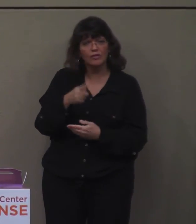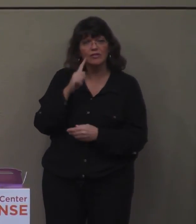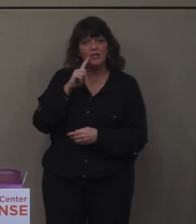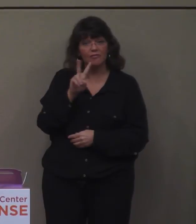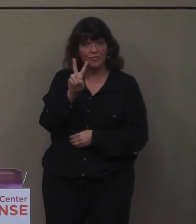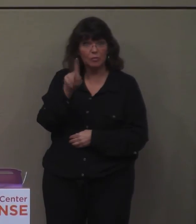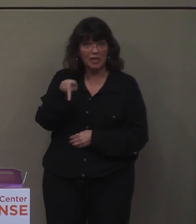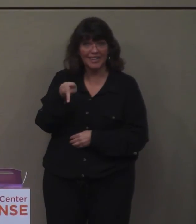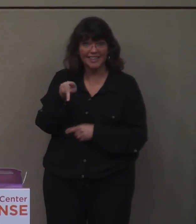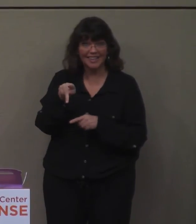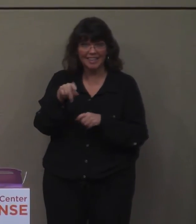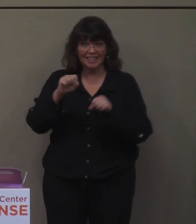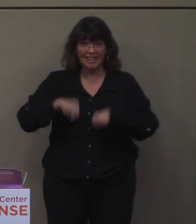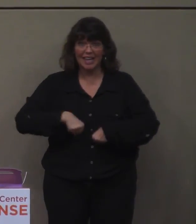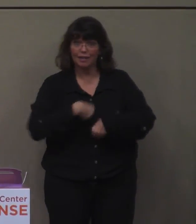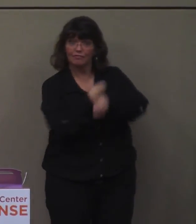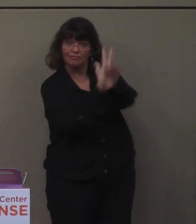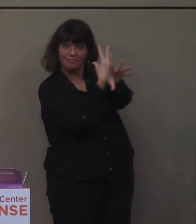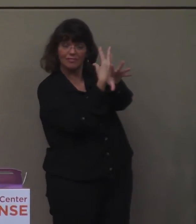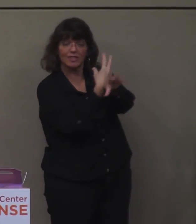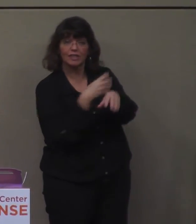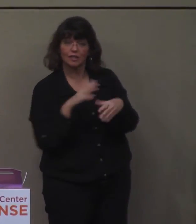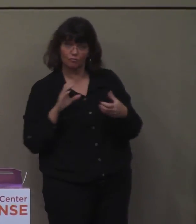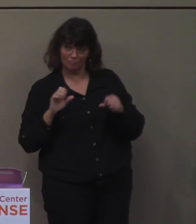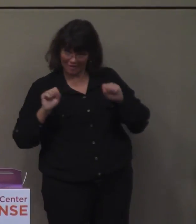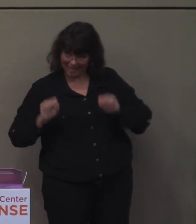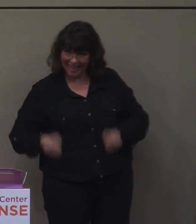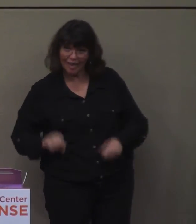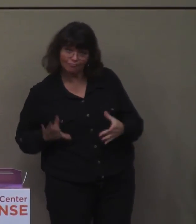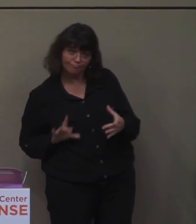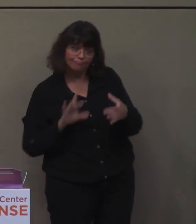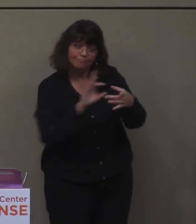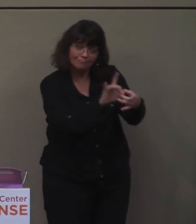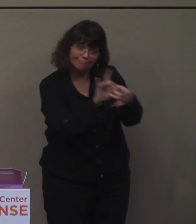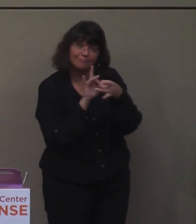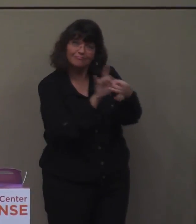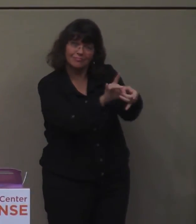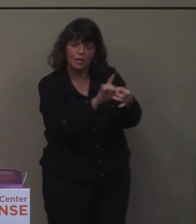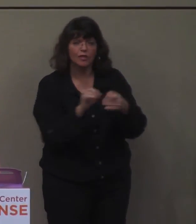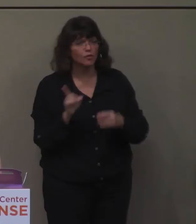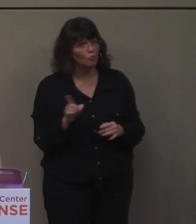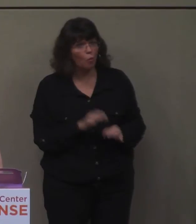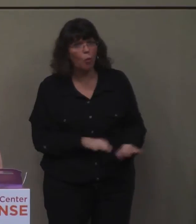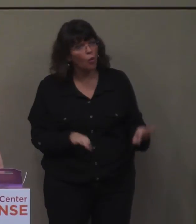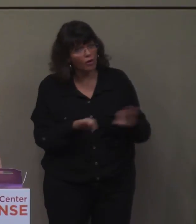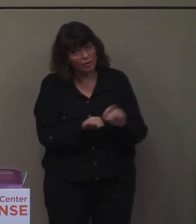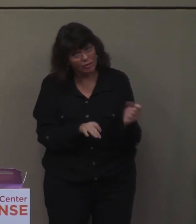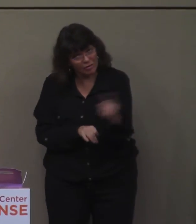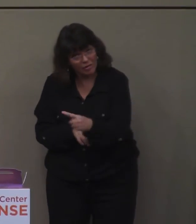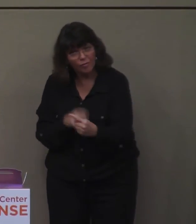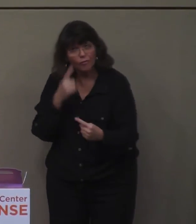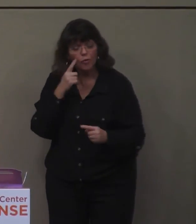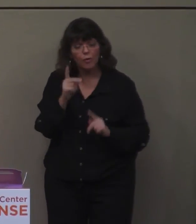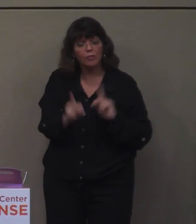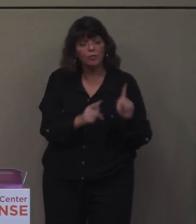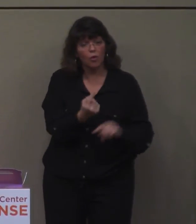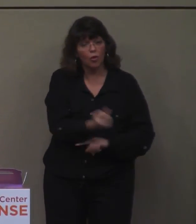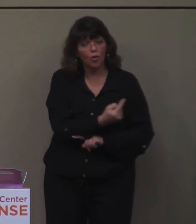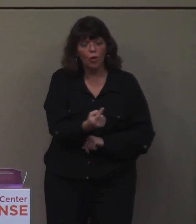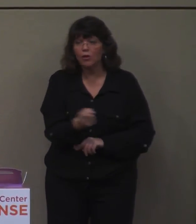that connection is in keeping that connection, especially to some folks who are by themselves? Yeah, that's a great one, because I think that's really